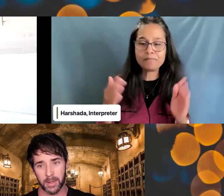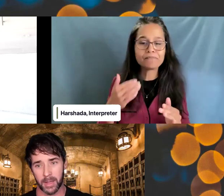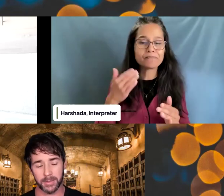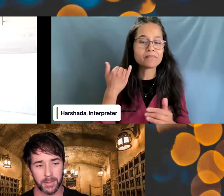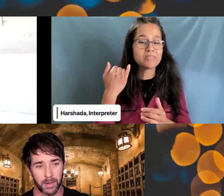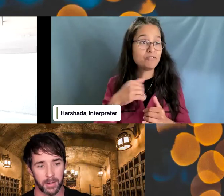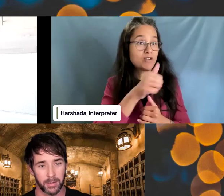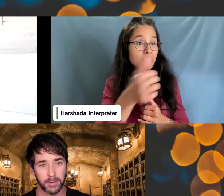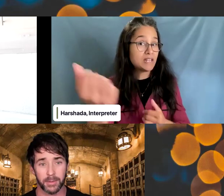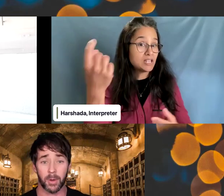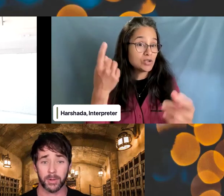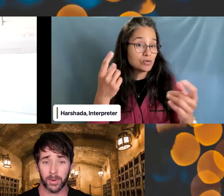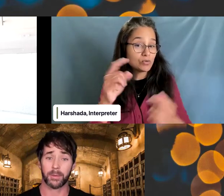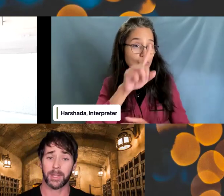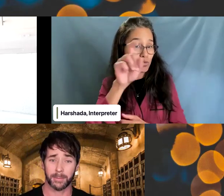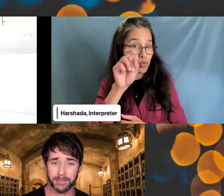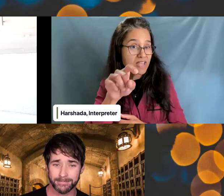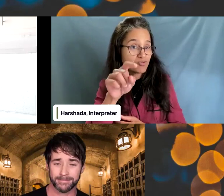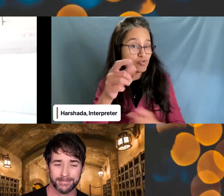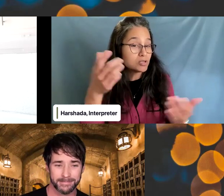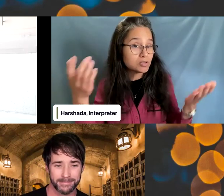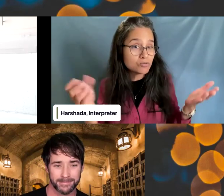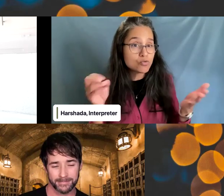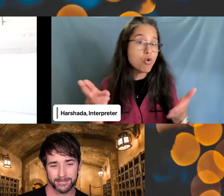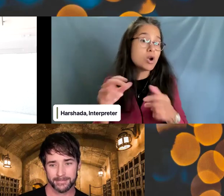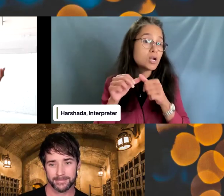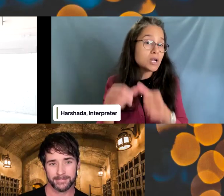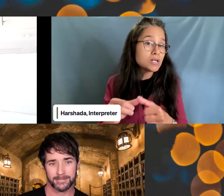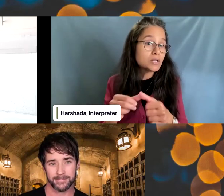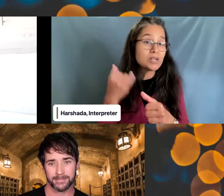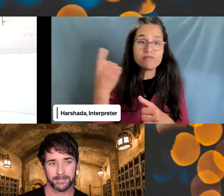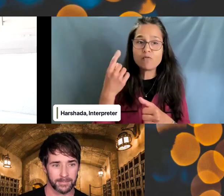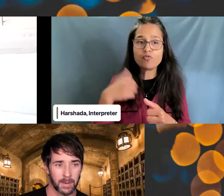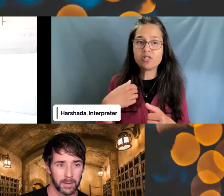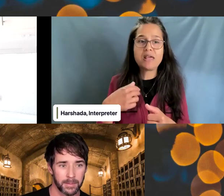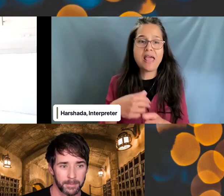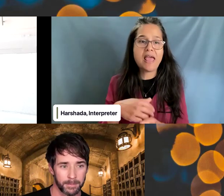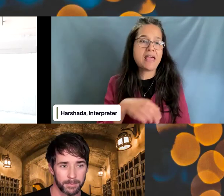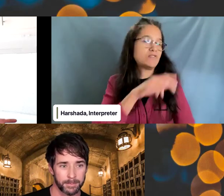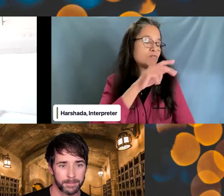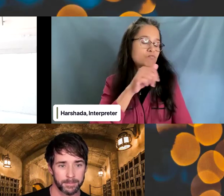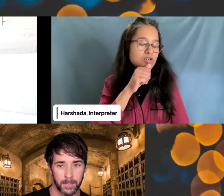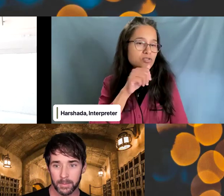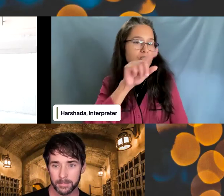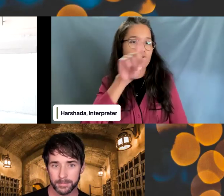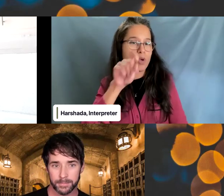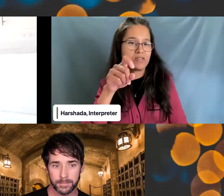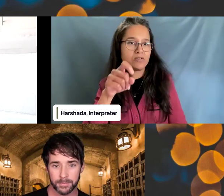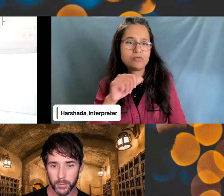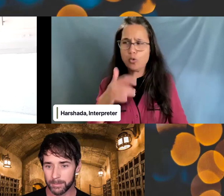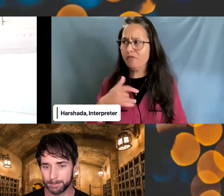like to ask to go on to whatever you like. Yeah, and if someone has a personal question, we can bring you on camera. Don't be